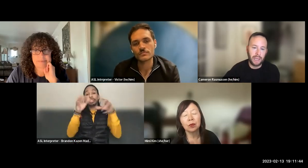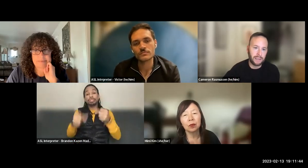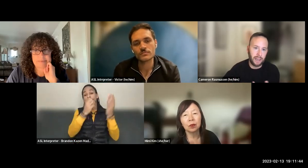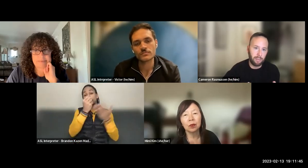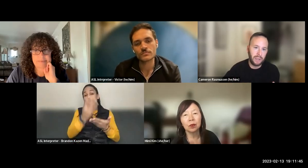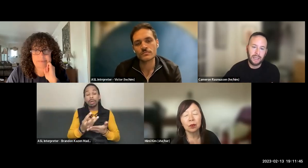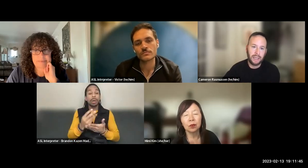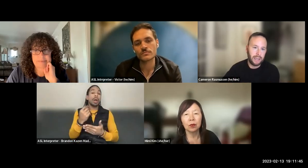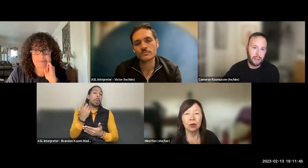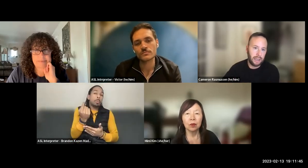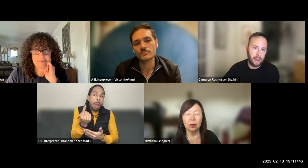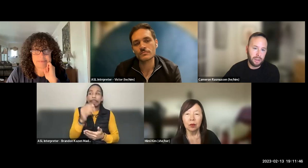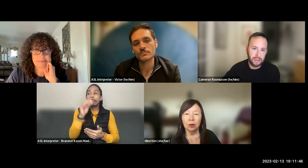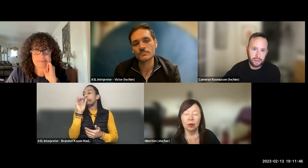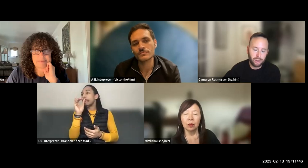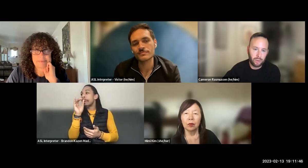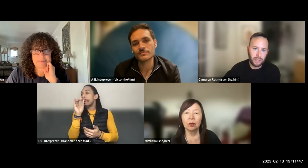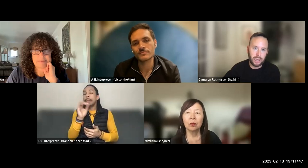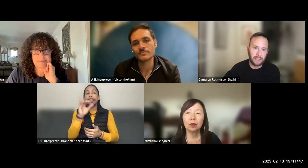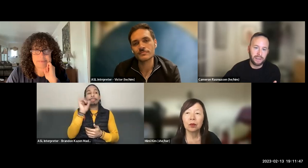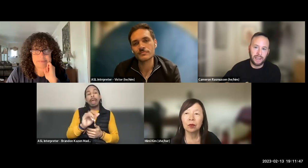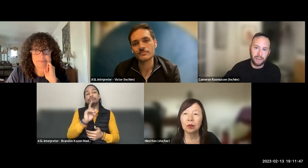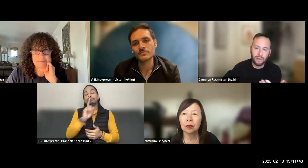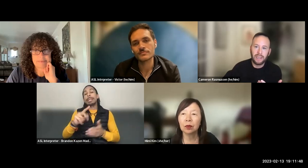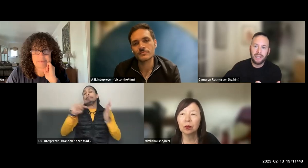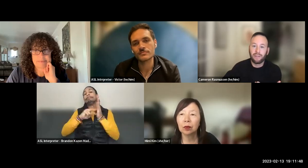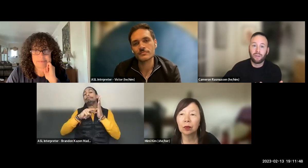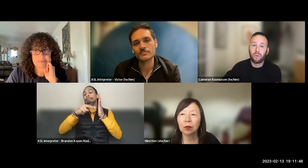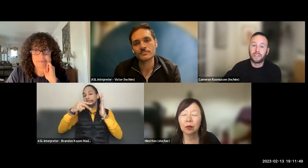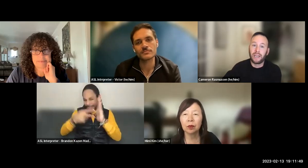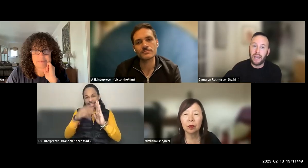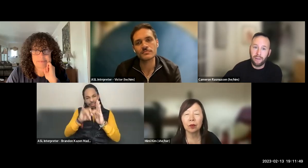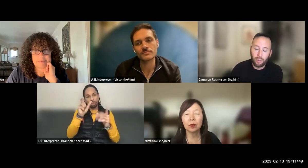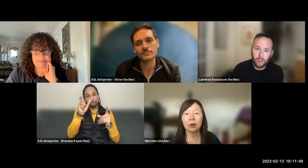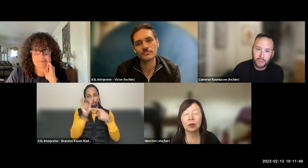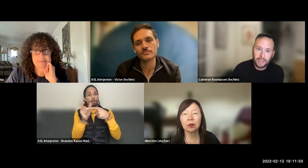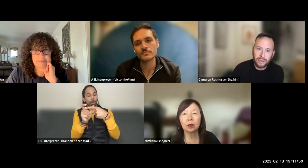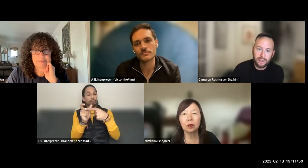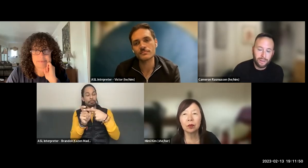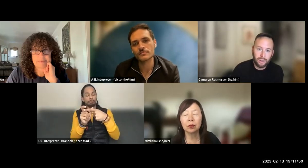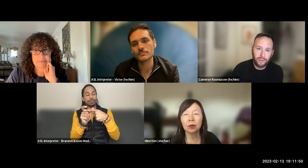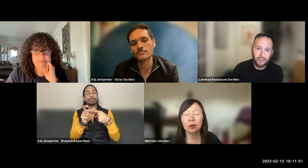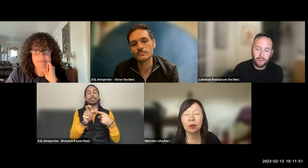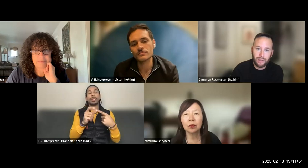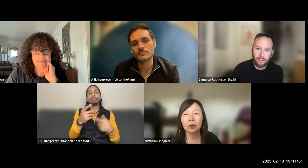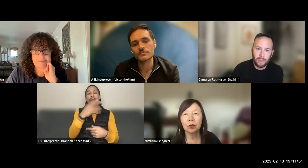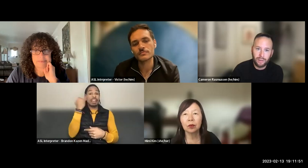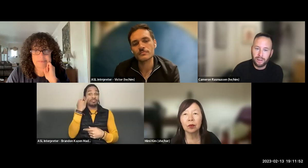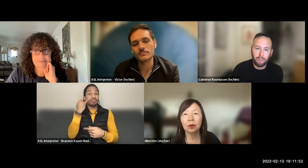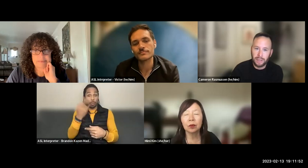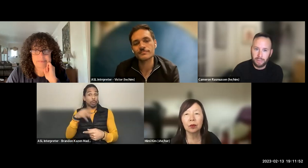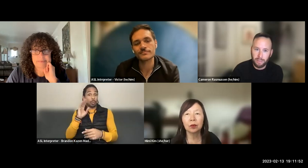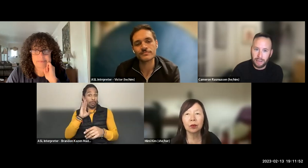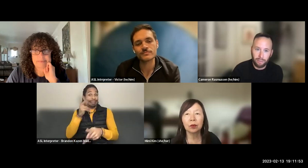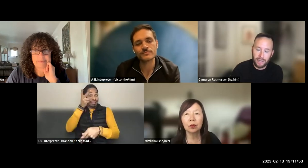what makes up an abolitionist social work. And I should say that if social work is going to have a role in the sort of future that we're trying to build,